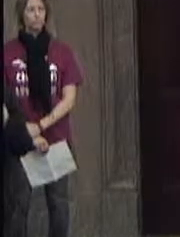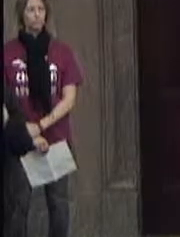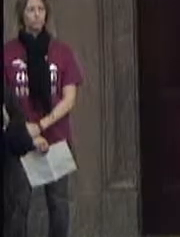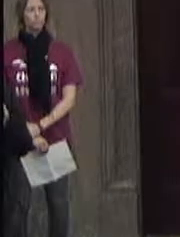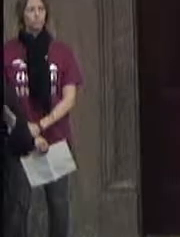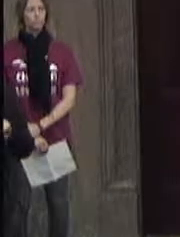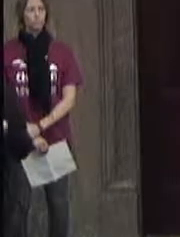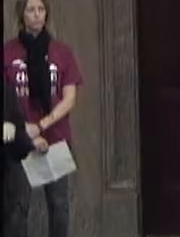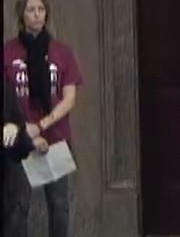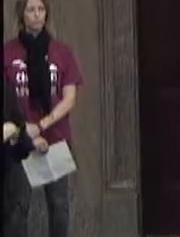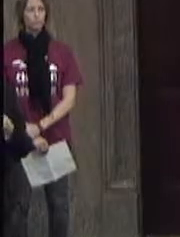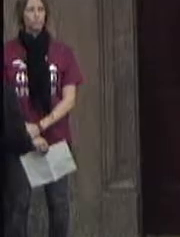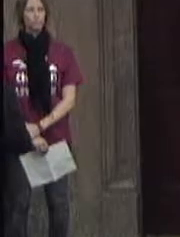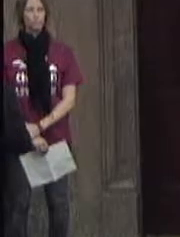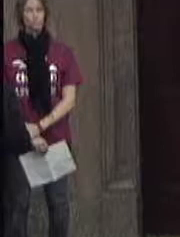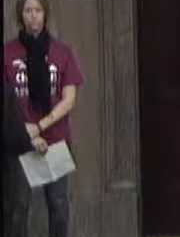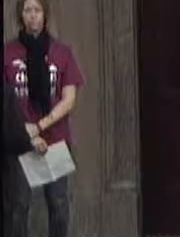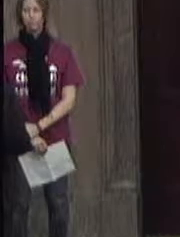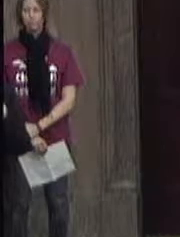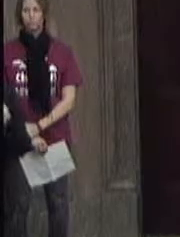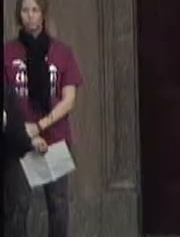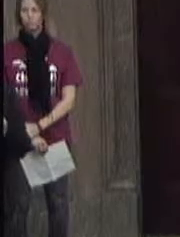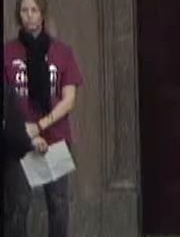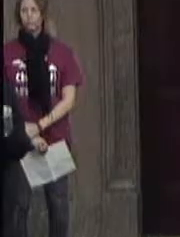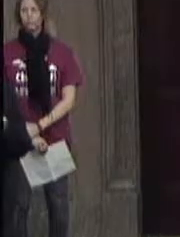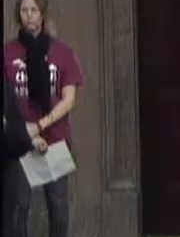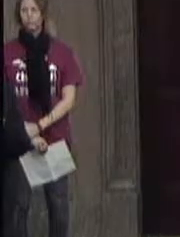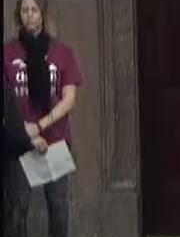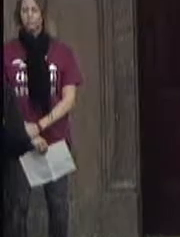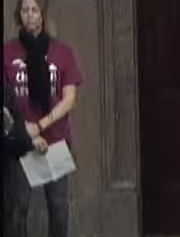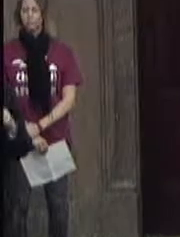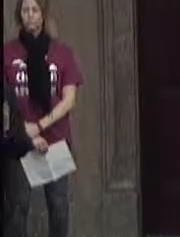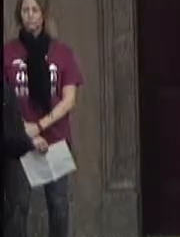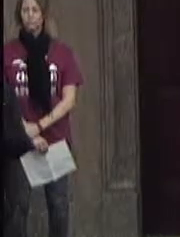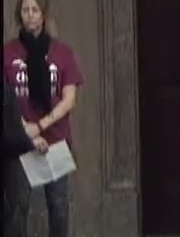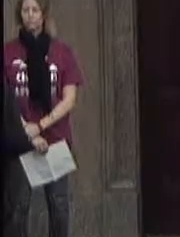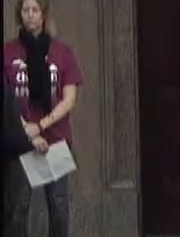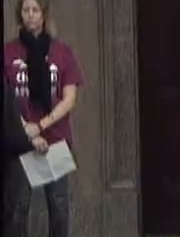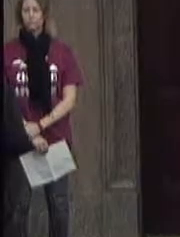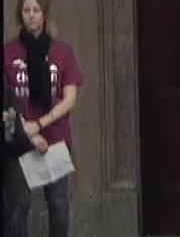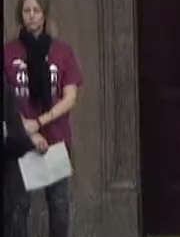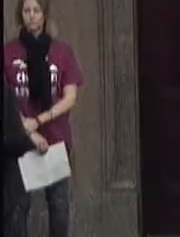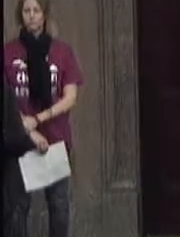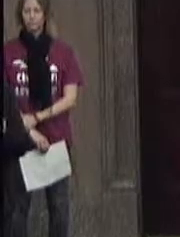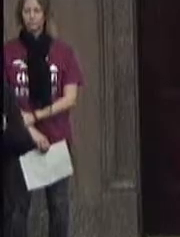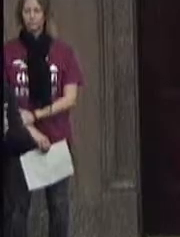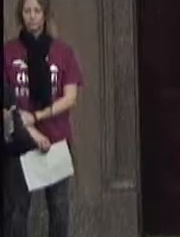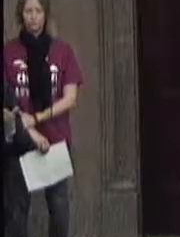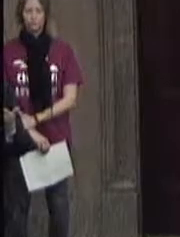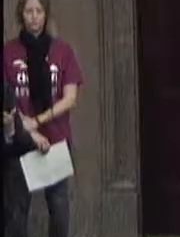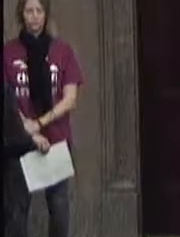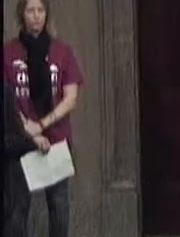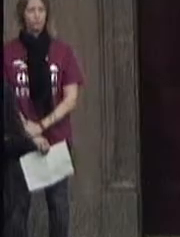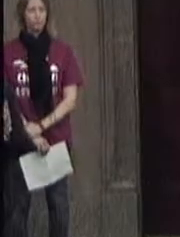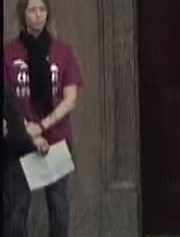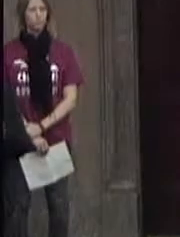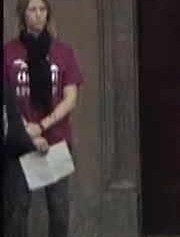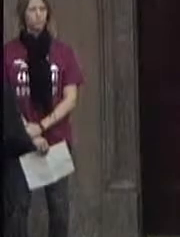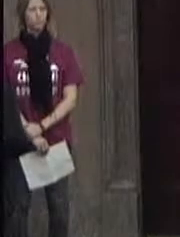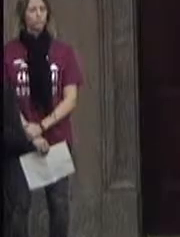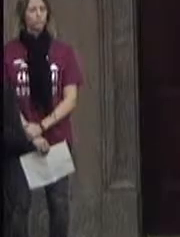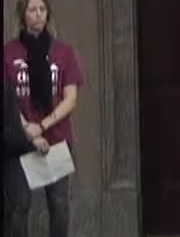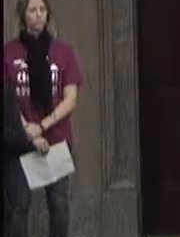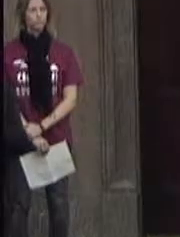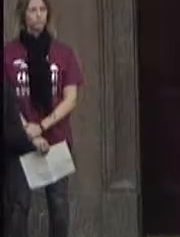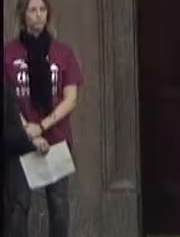walk and to talk. But all of these children on this wait list, no matter who they are, some of these children need help learning how